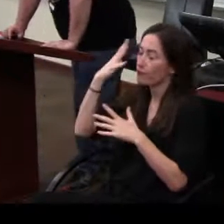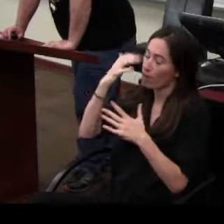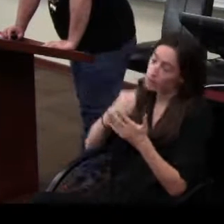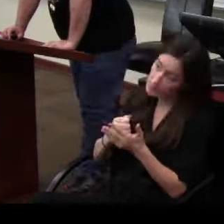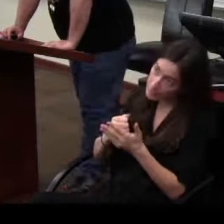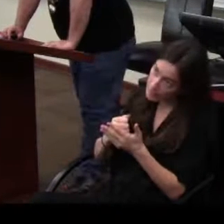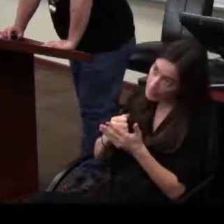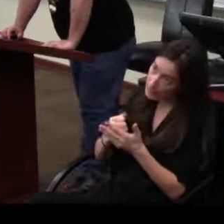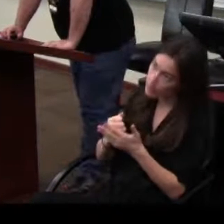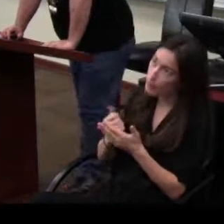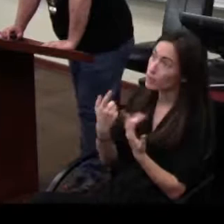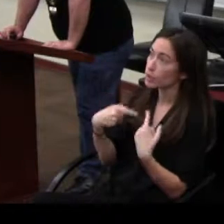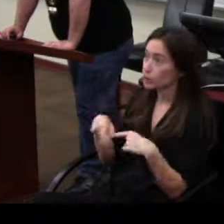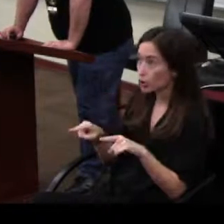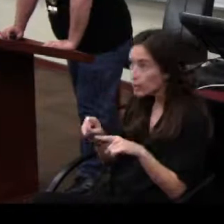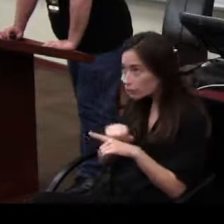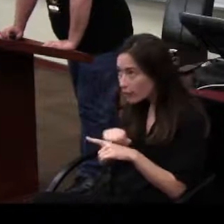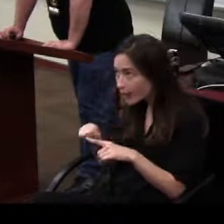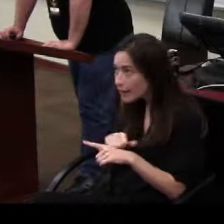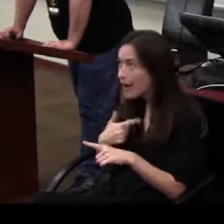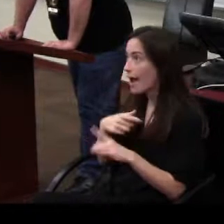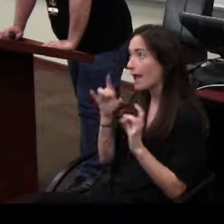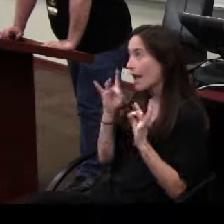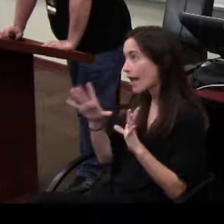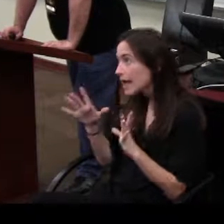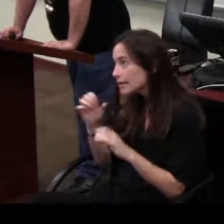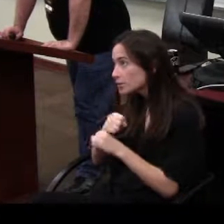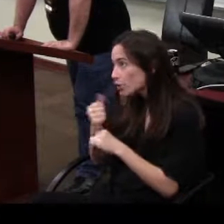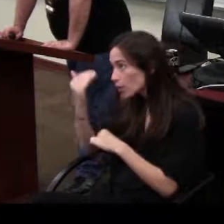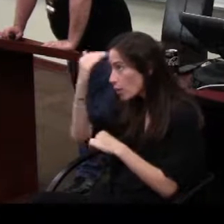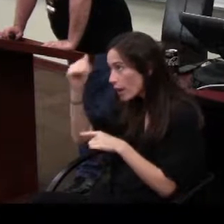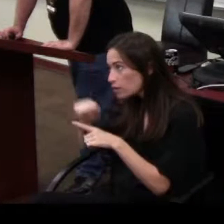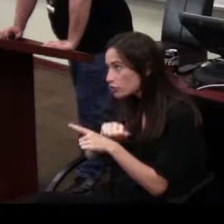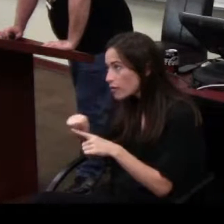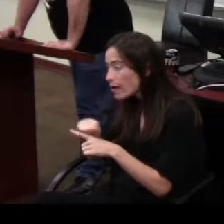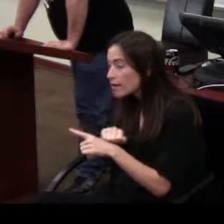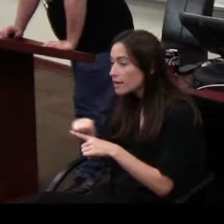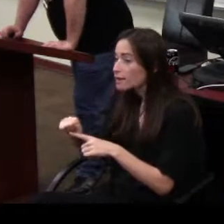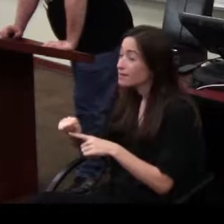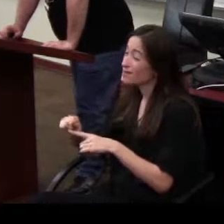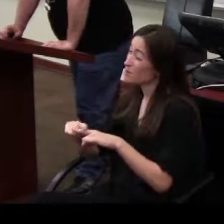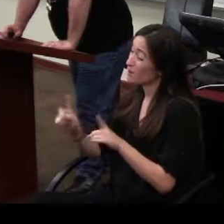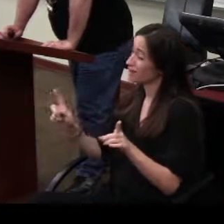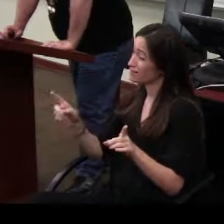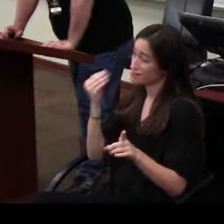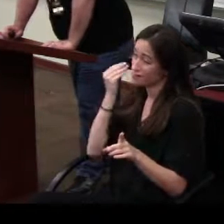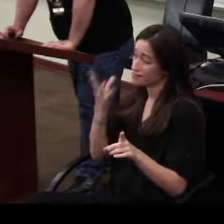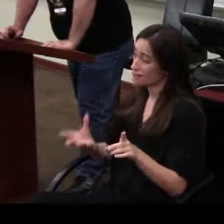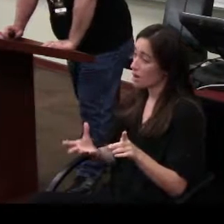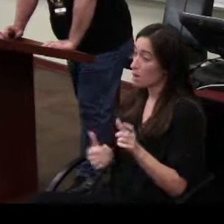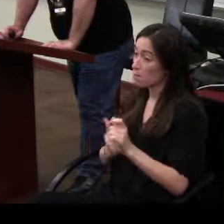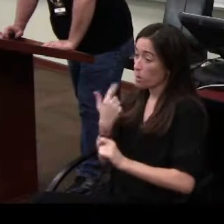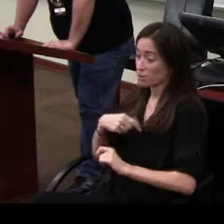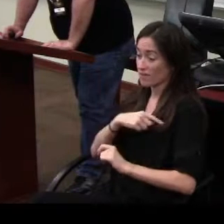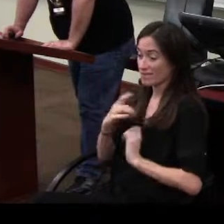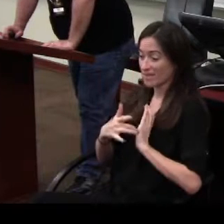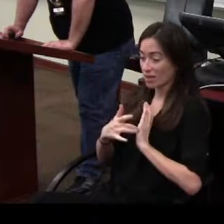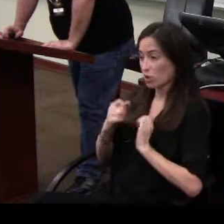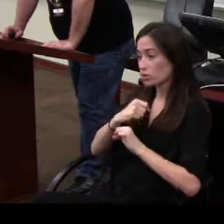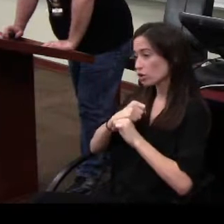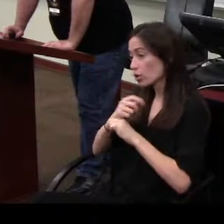I've hated security awareness training, all right? I got news for you. Most of us technical people and us security